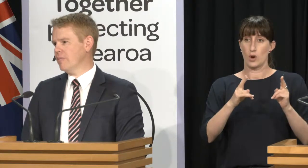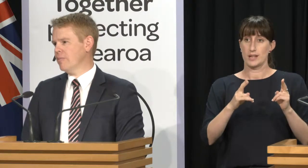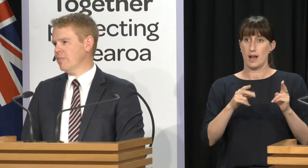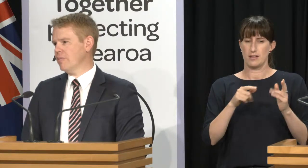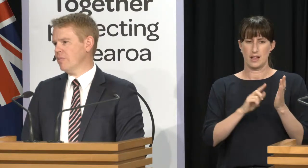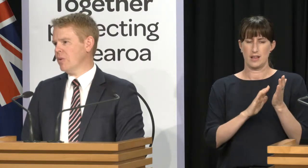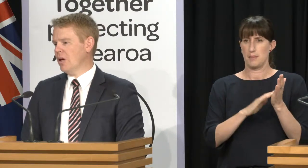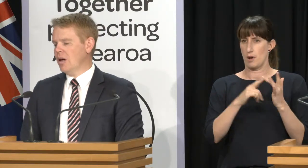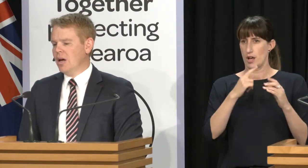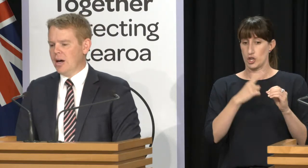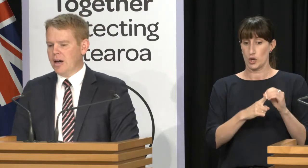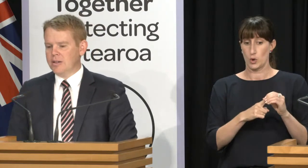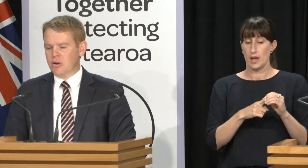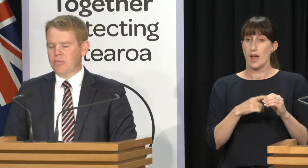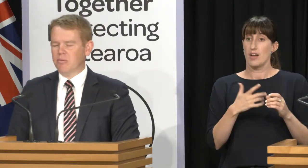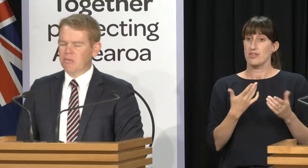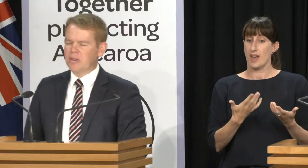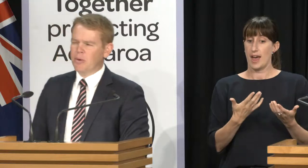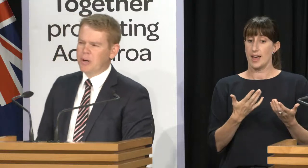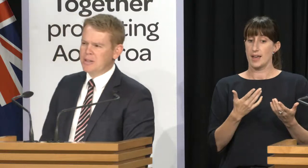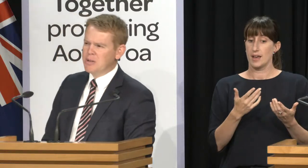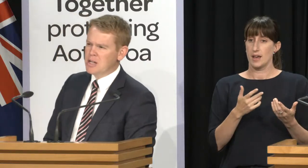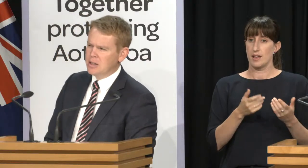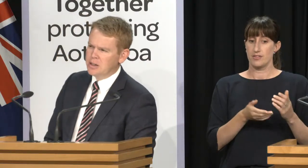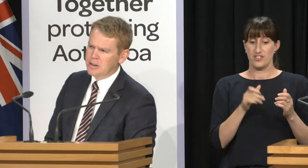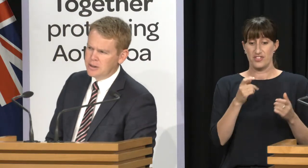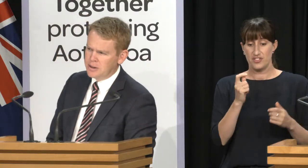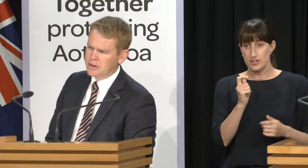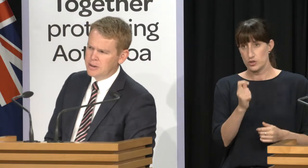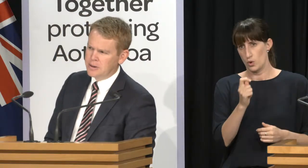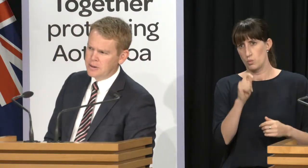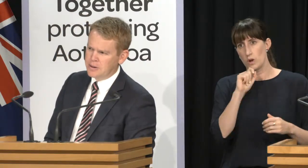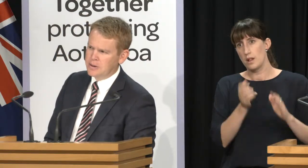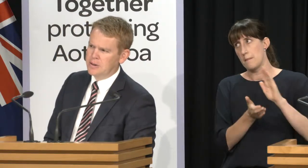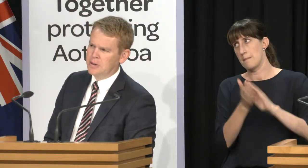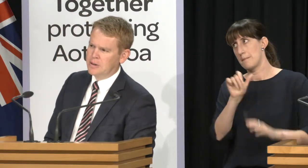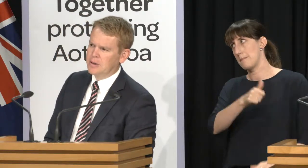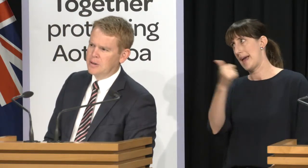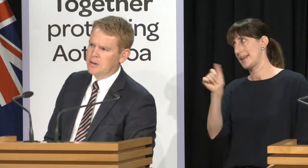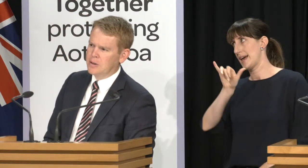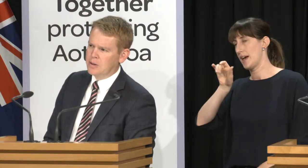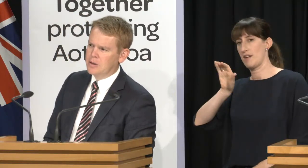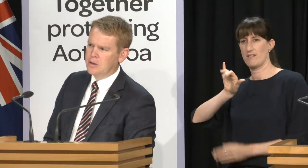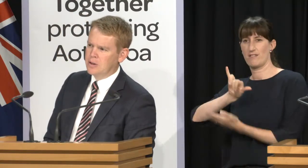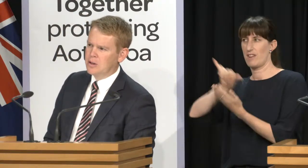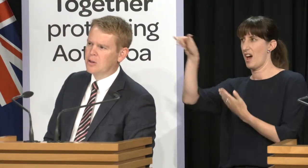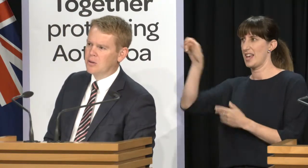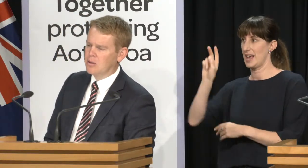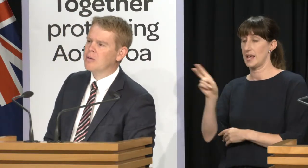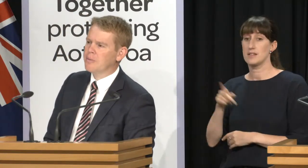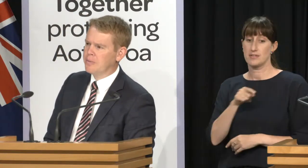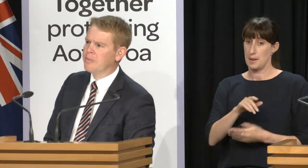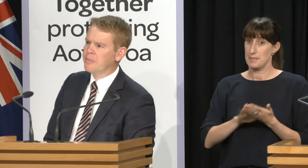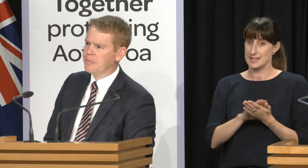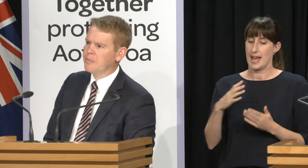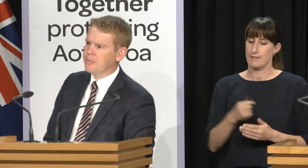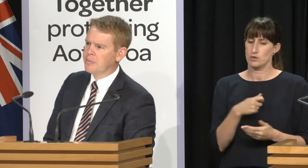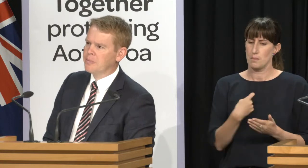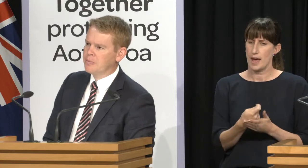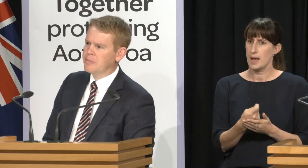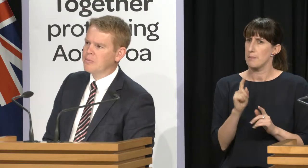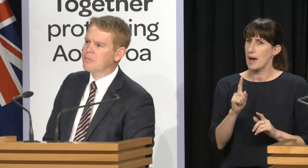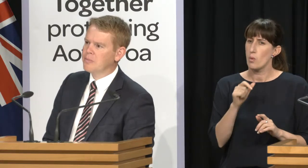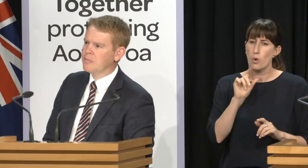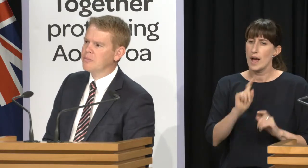at the border? Sorry, run that one past me again. So say someone's entered the country and gone through MIQ, they haven't paid